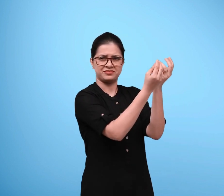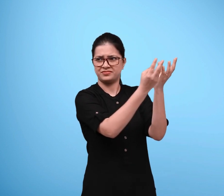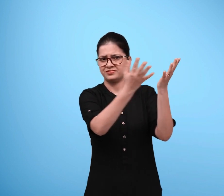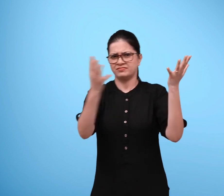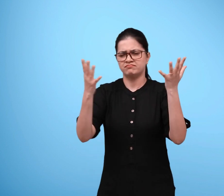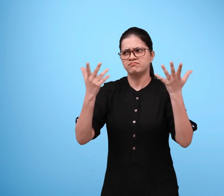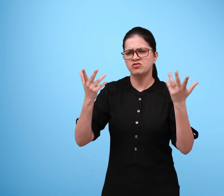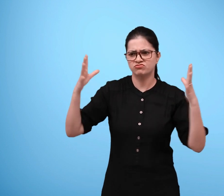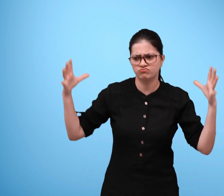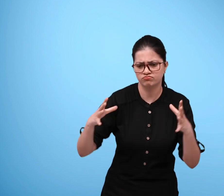measurement.